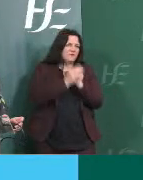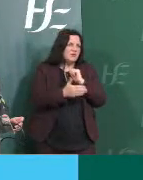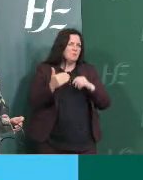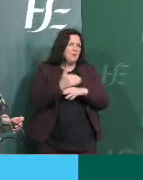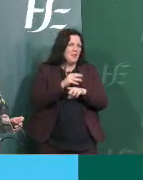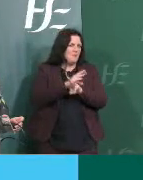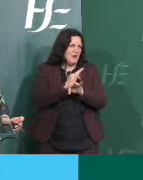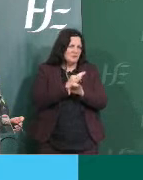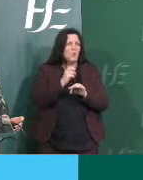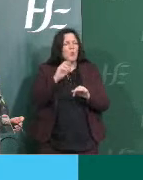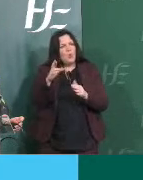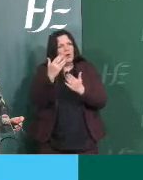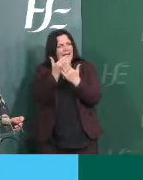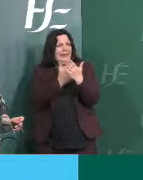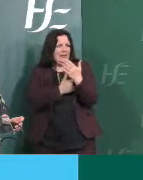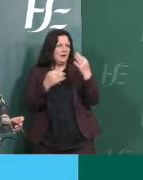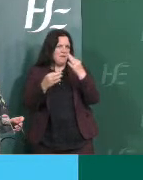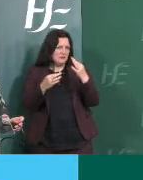parent or legal guardian.